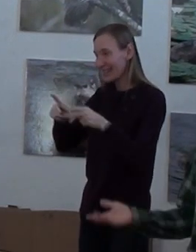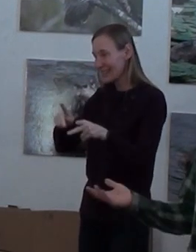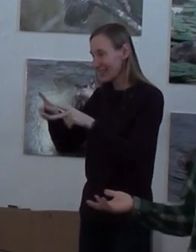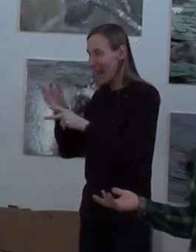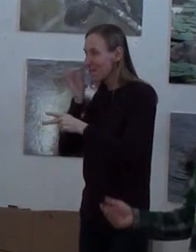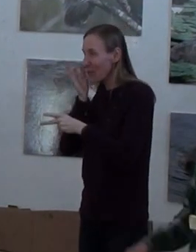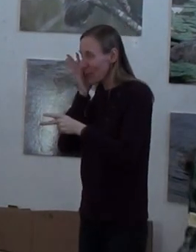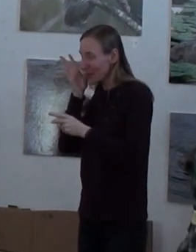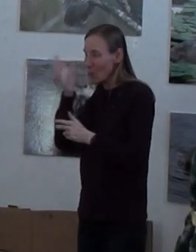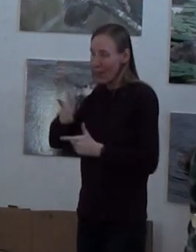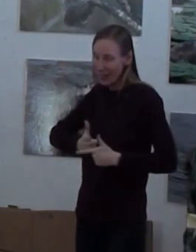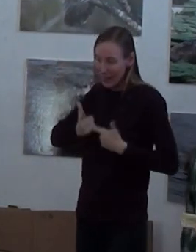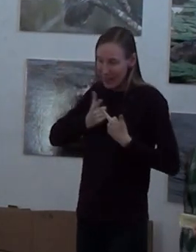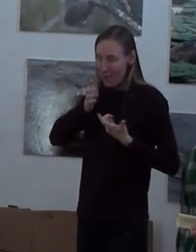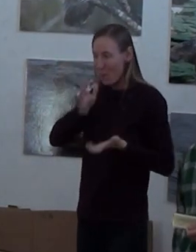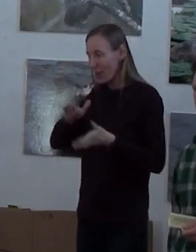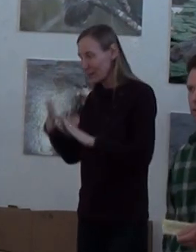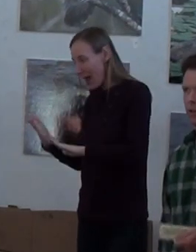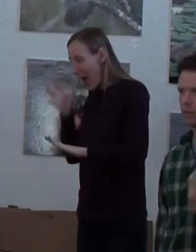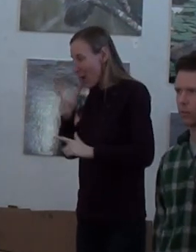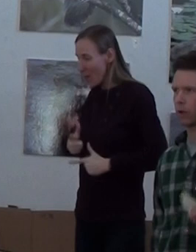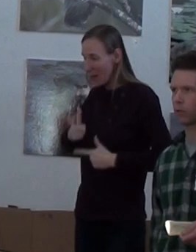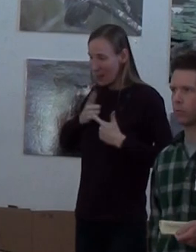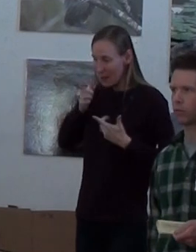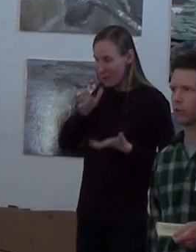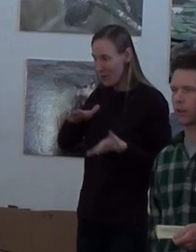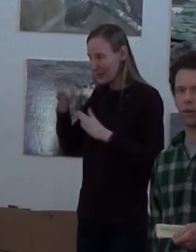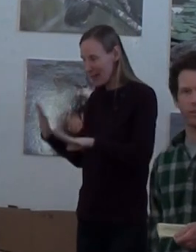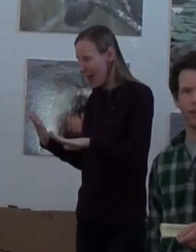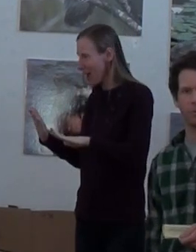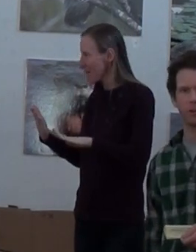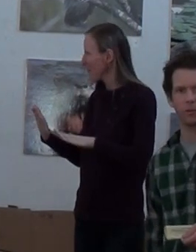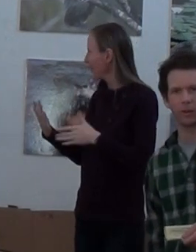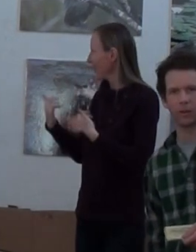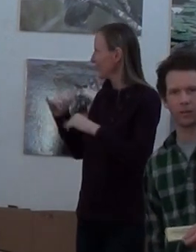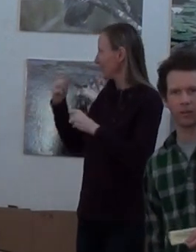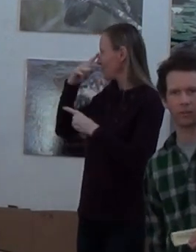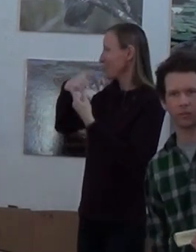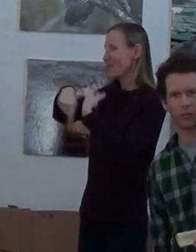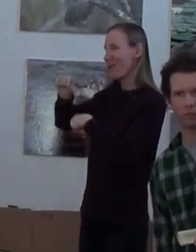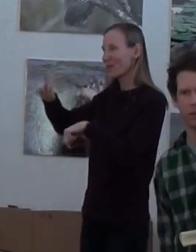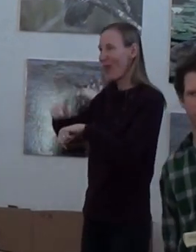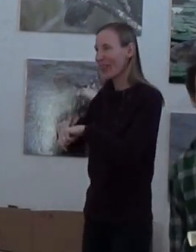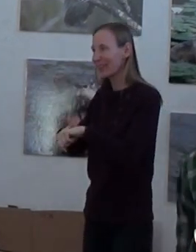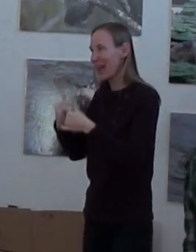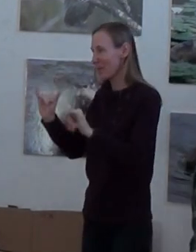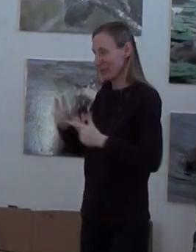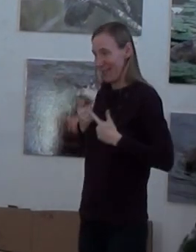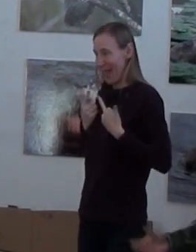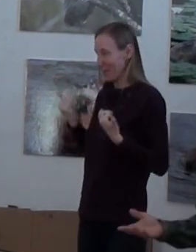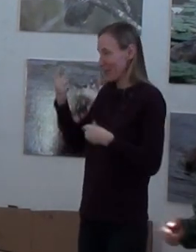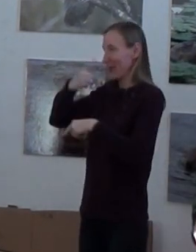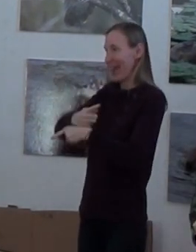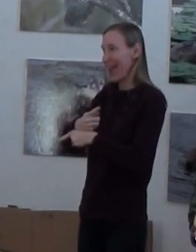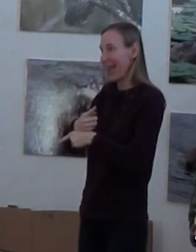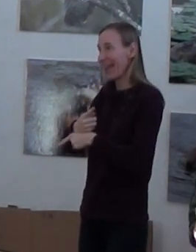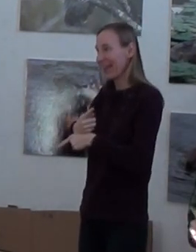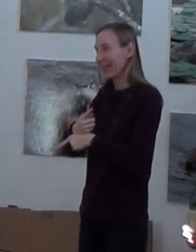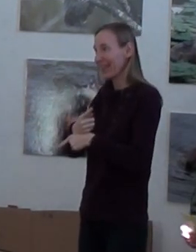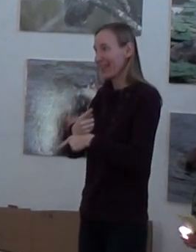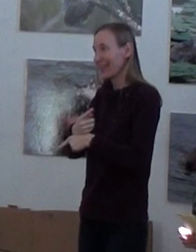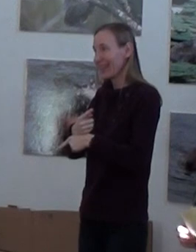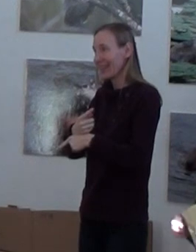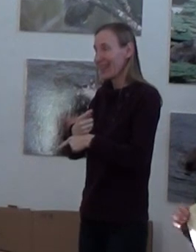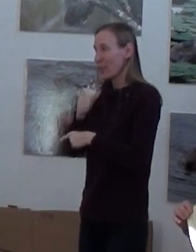bees, they die all the time, and they somehow seem to stick all the time too. They're still a species that we get to play with every year.